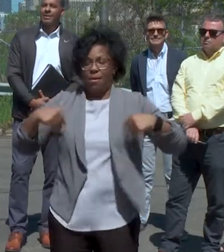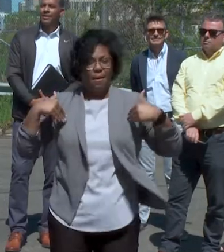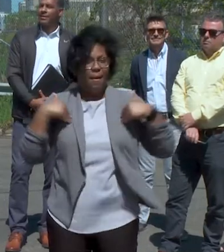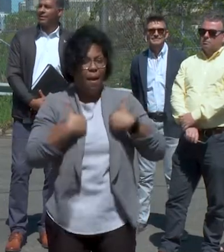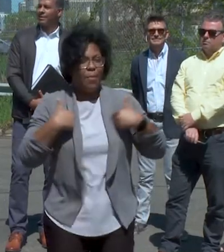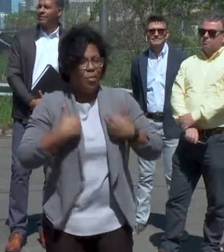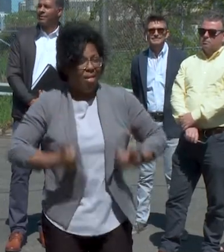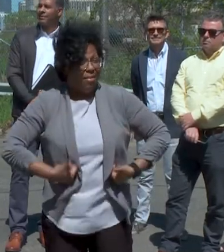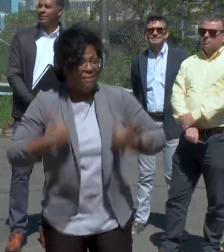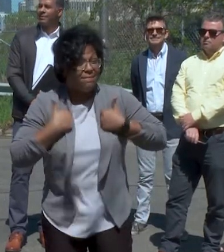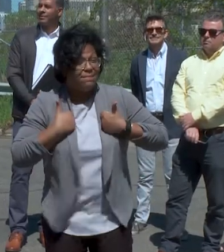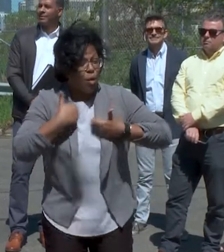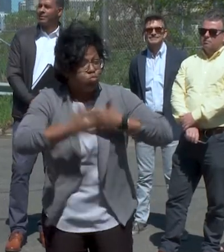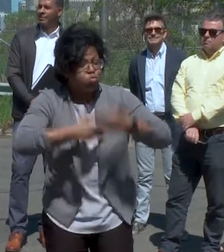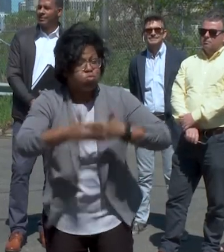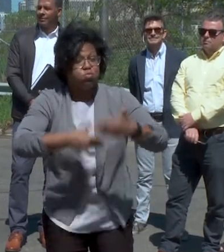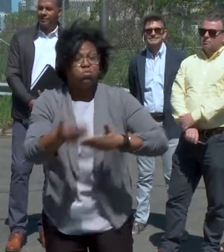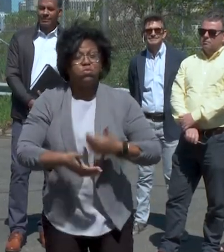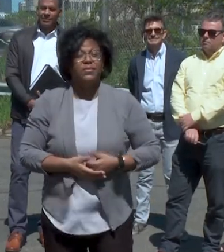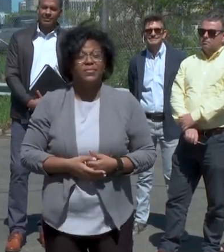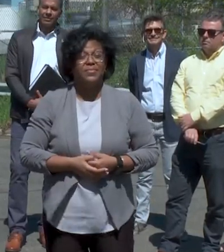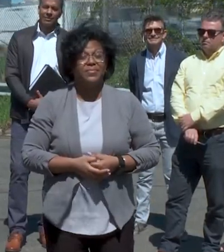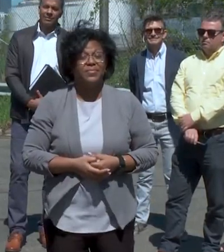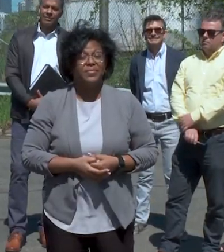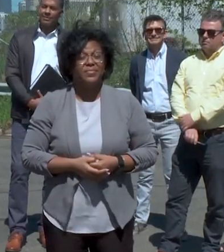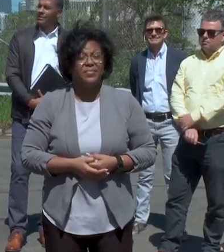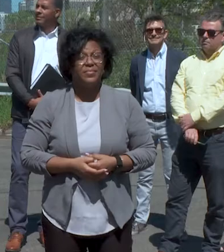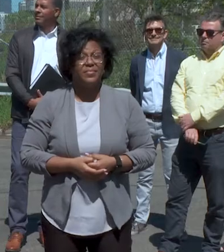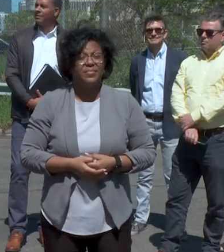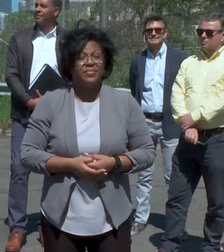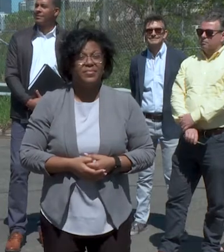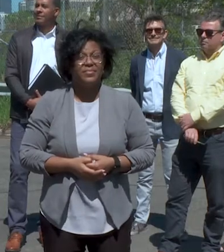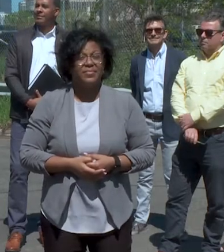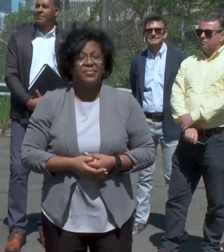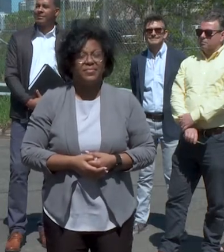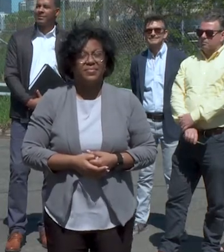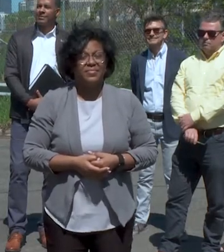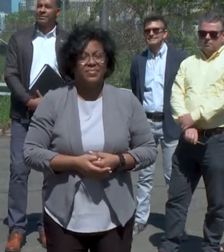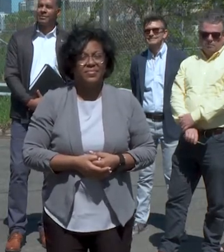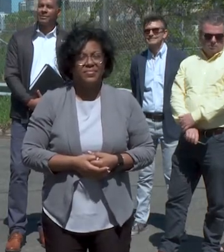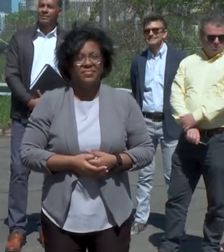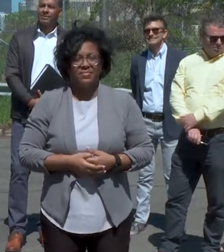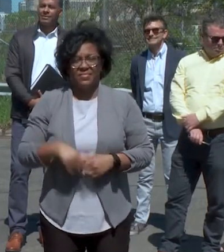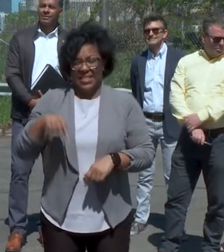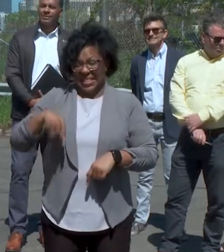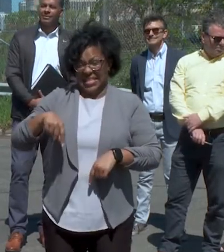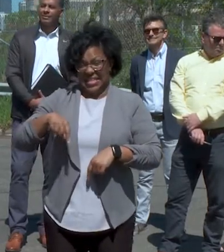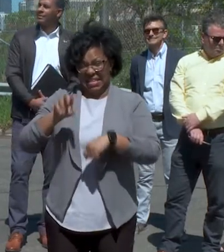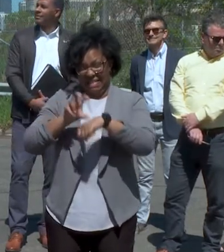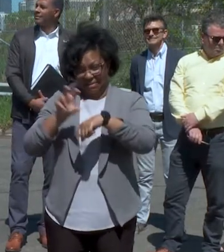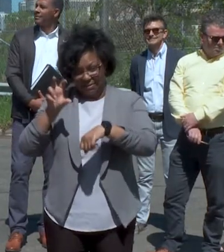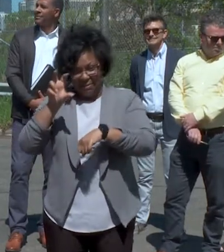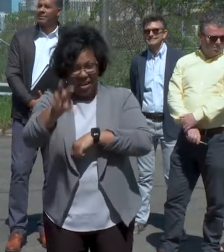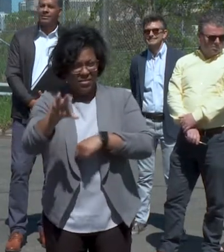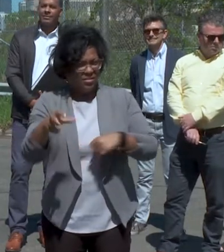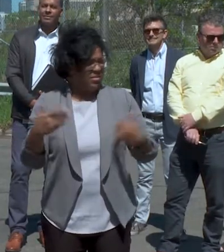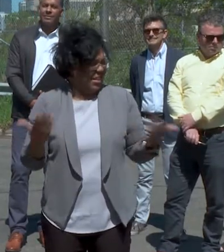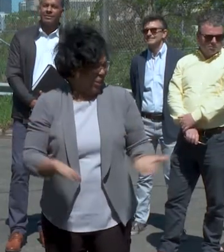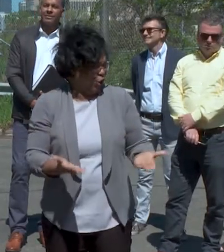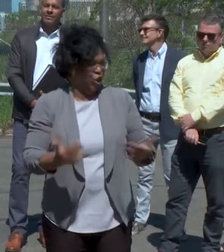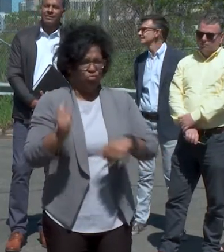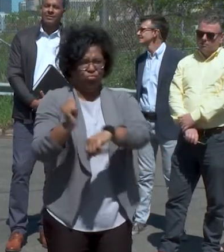Increasing the street cover by 1/3, and this is the investment we are making here, will change